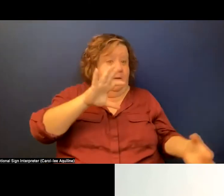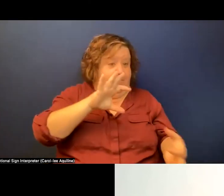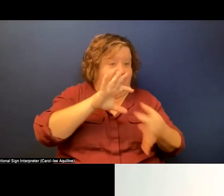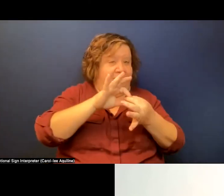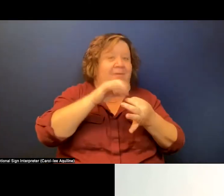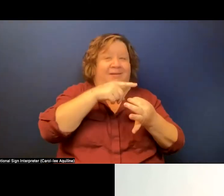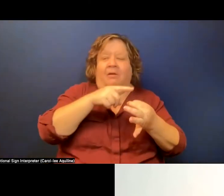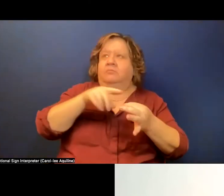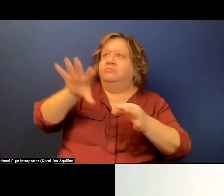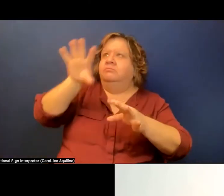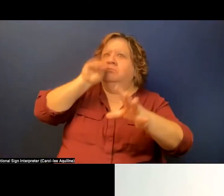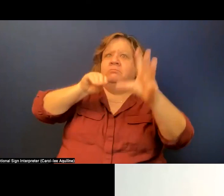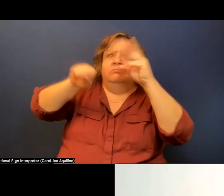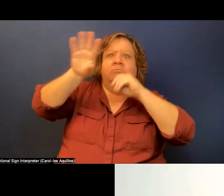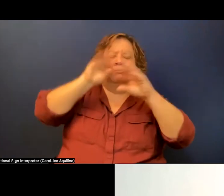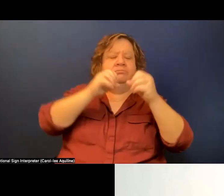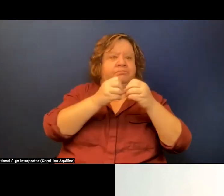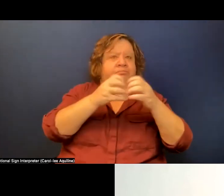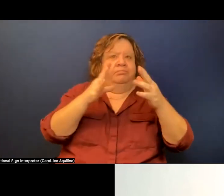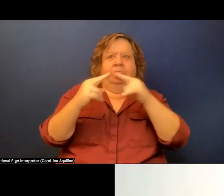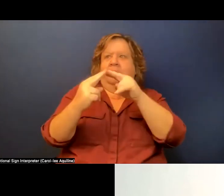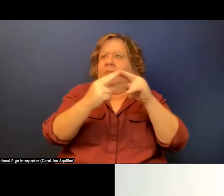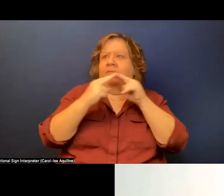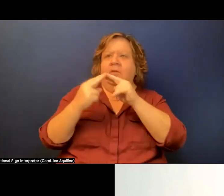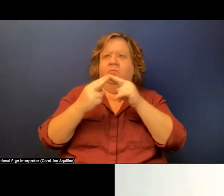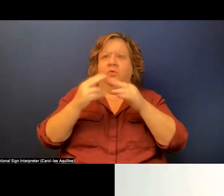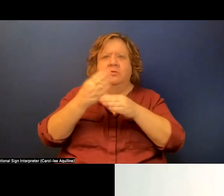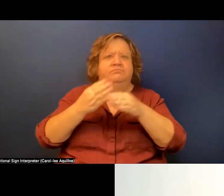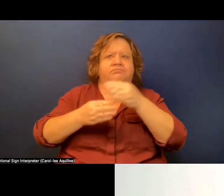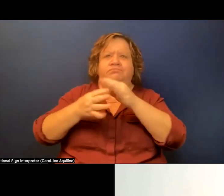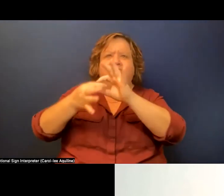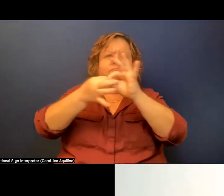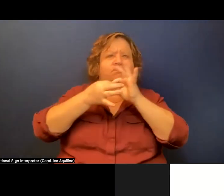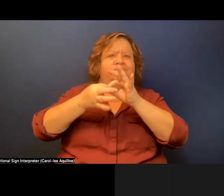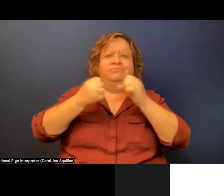network and also secure other partnership. Thank you.